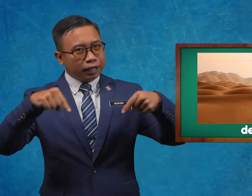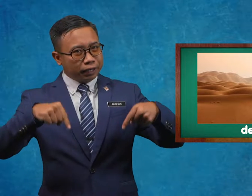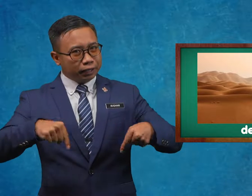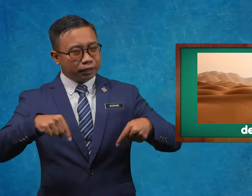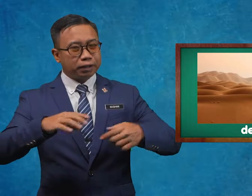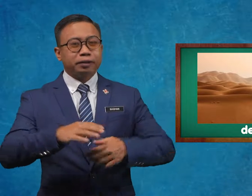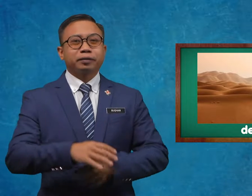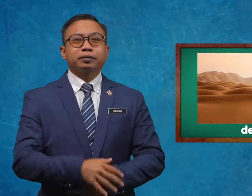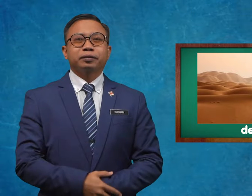here.